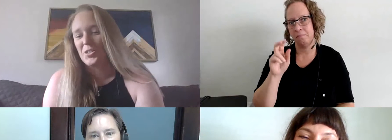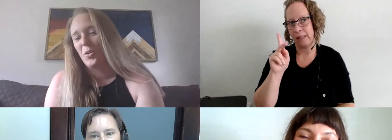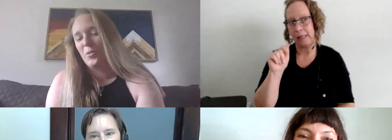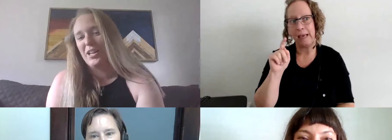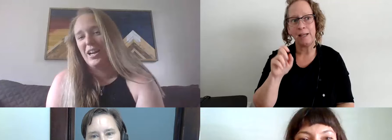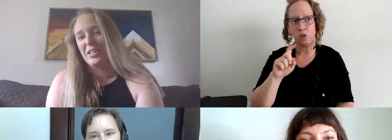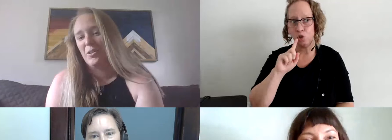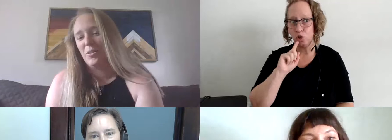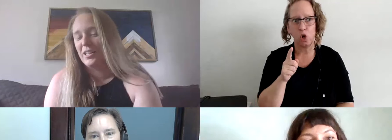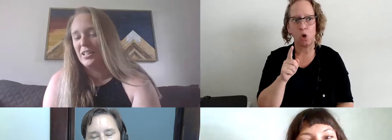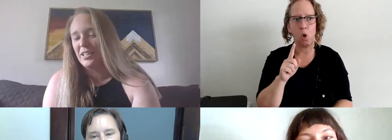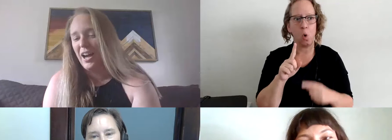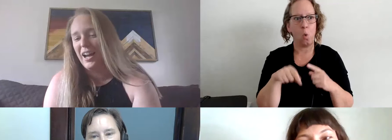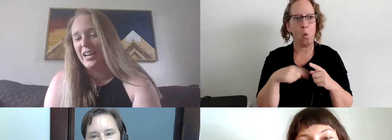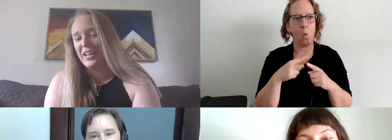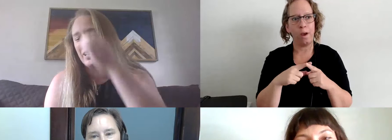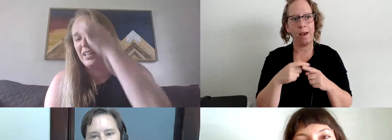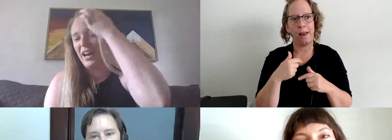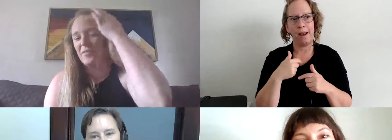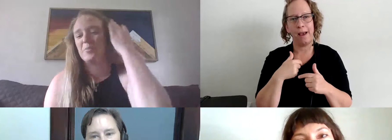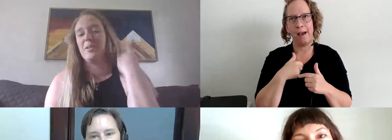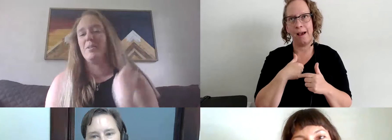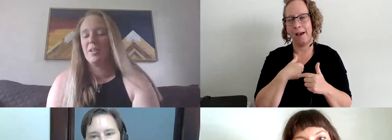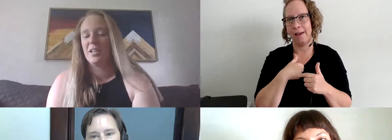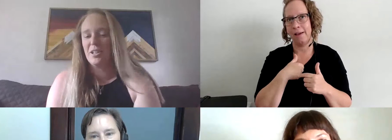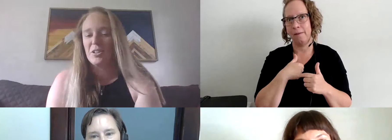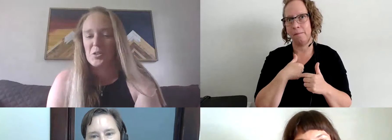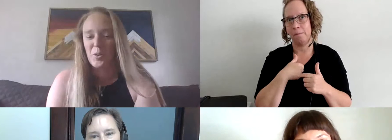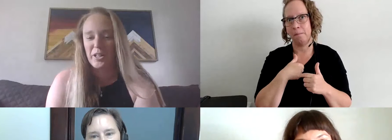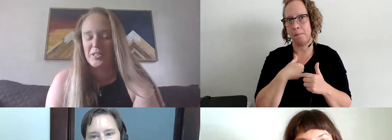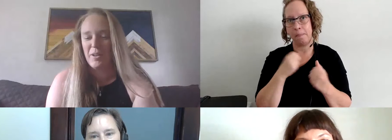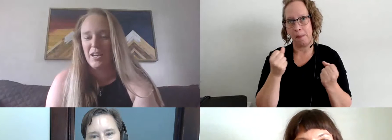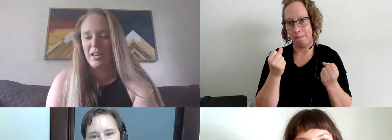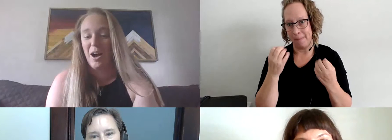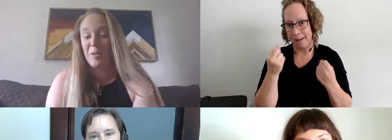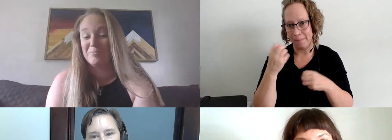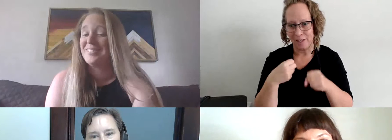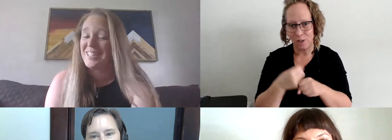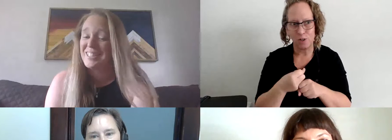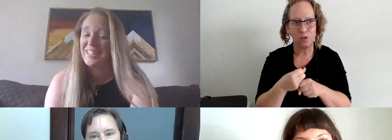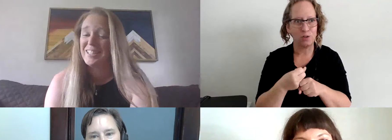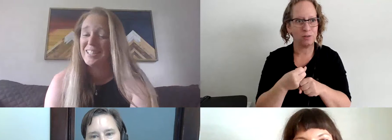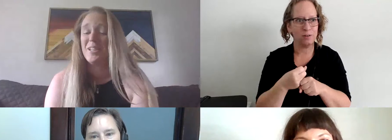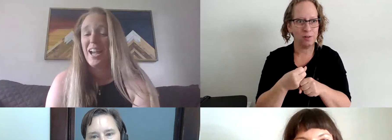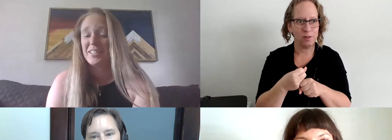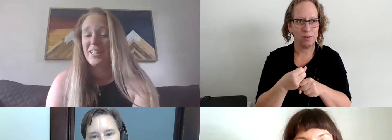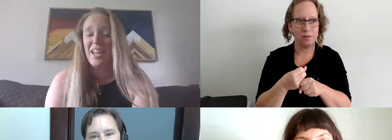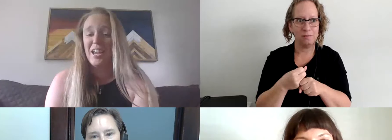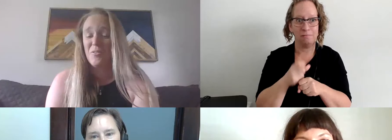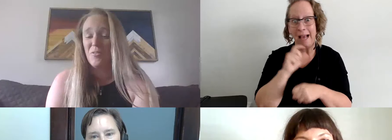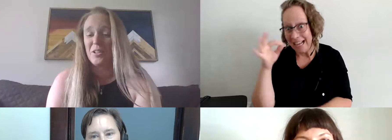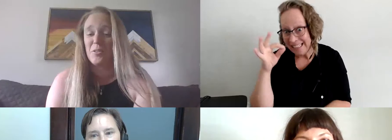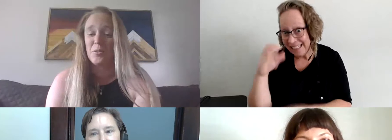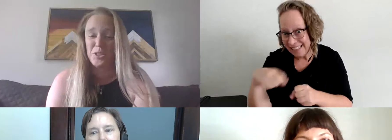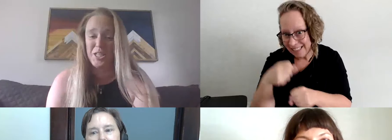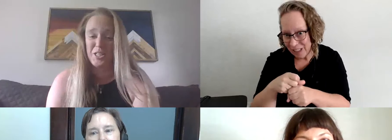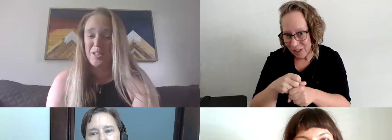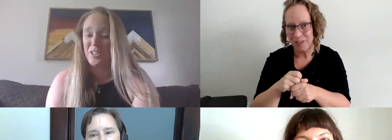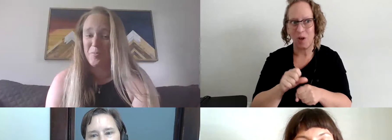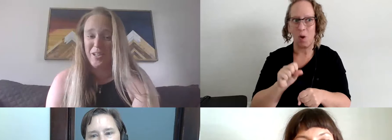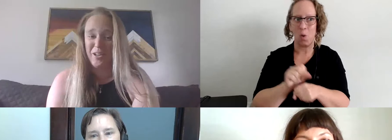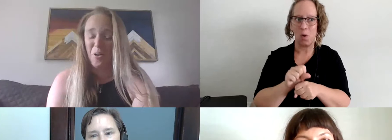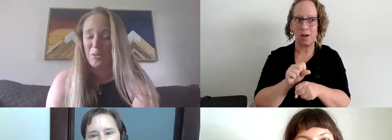Sure. So when I go on, I've spent many, many years working to make 19 to be exact, in regular